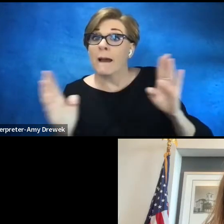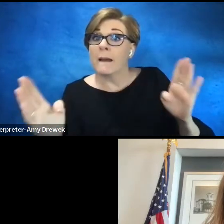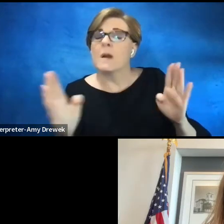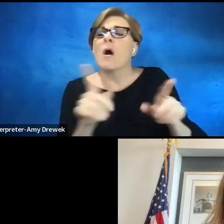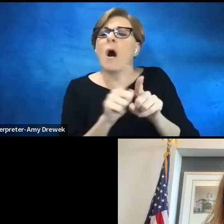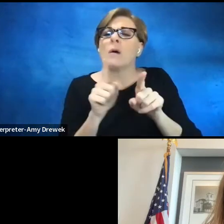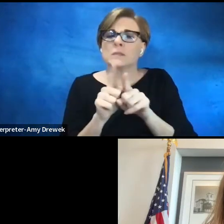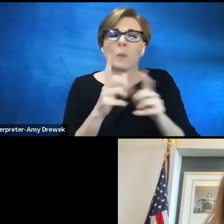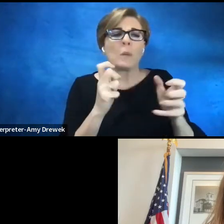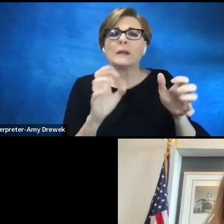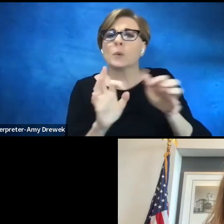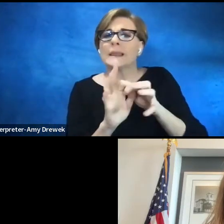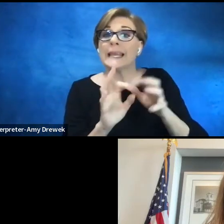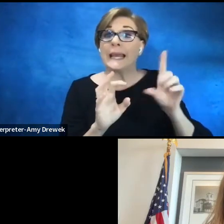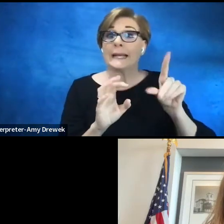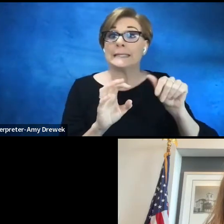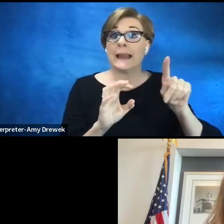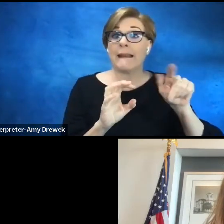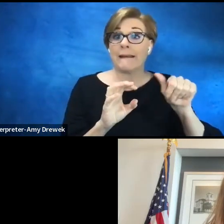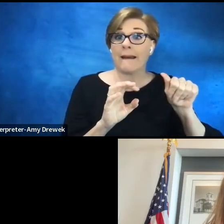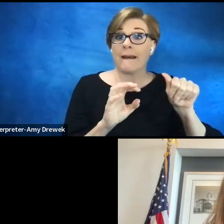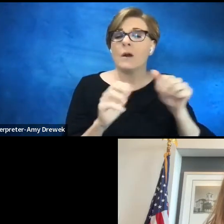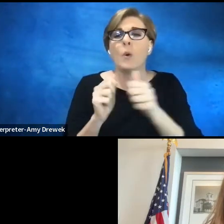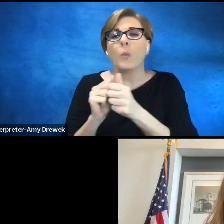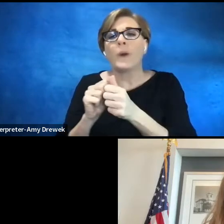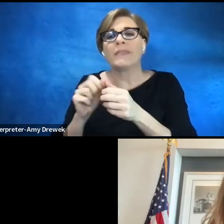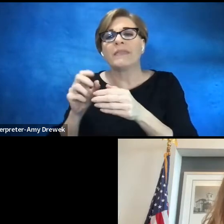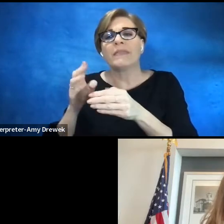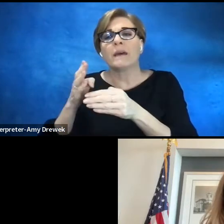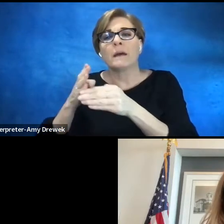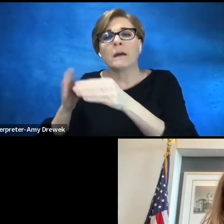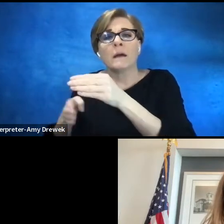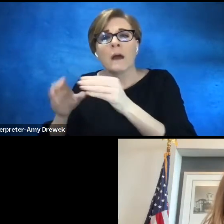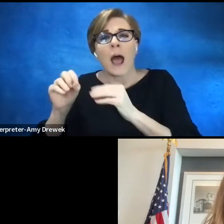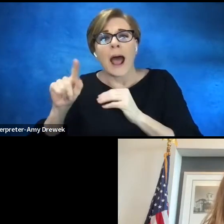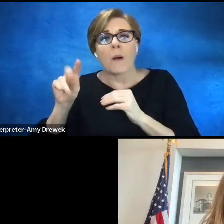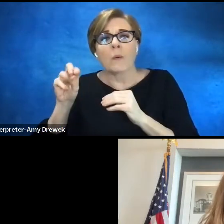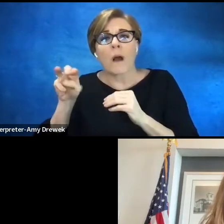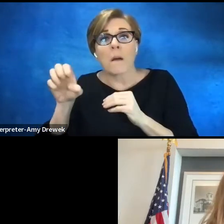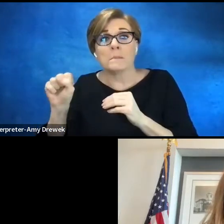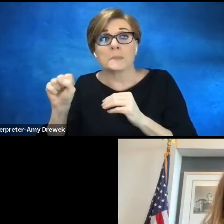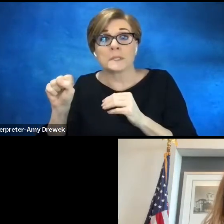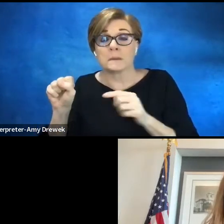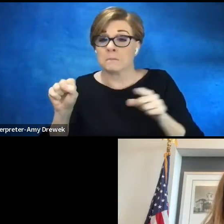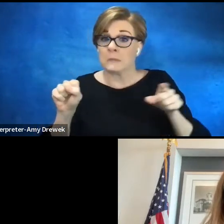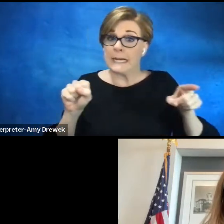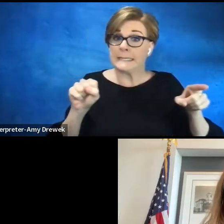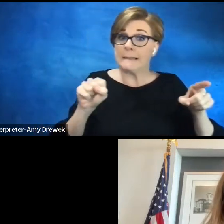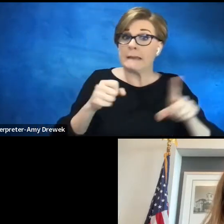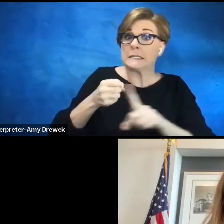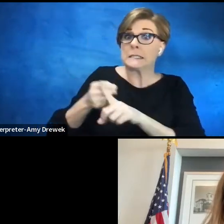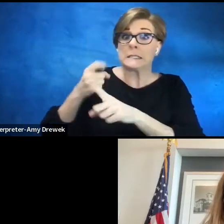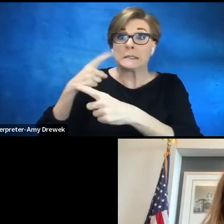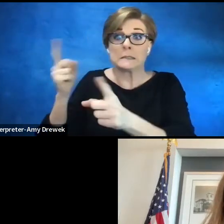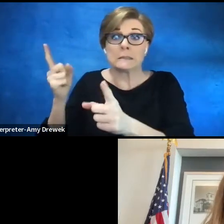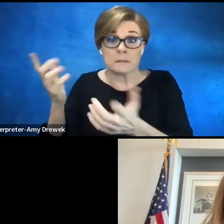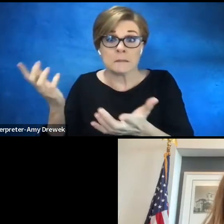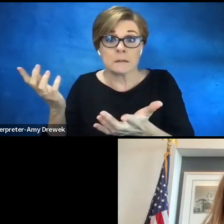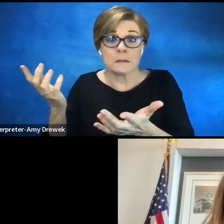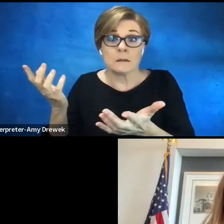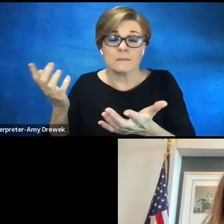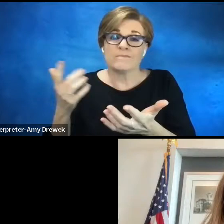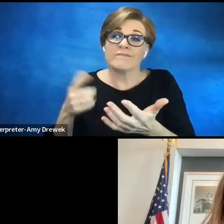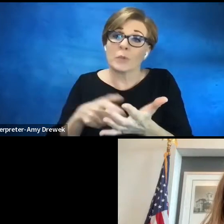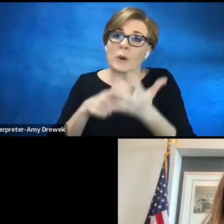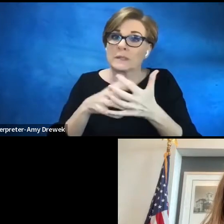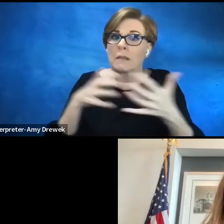dashboards in outcomes. Does this, you know, how can we see if this is having an impact? And there's a lot of work there. I think